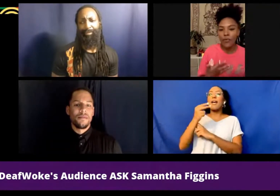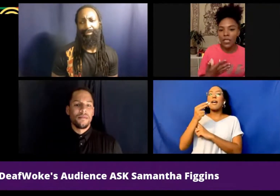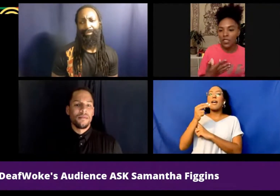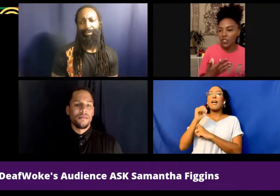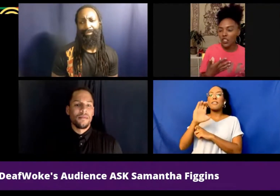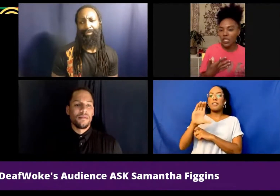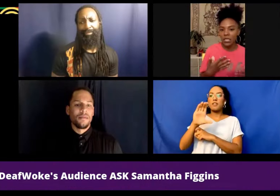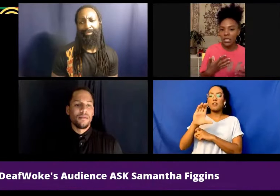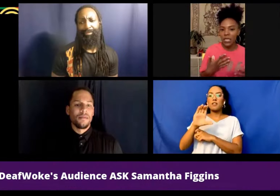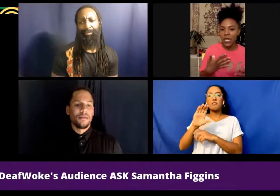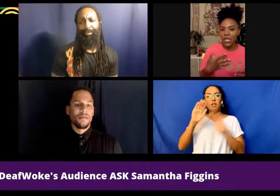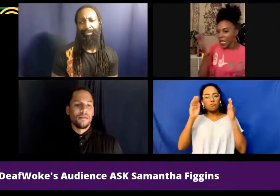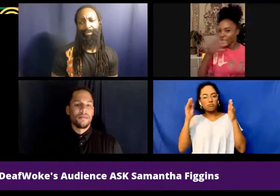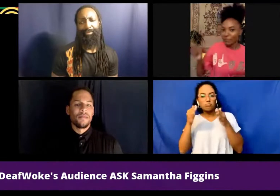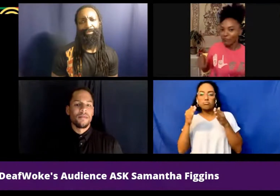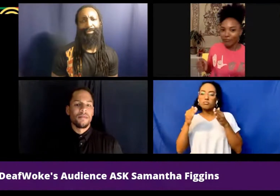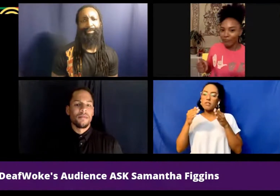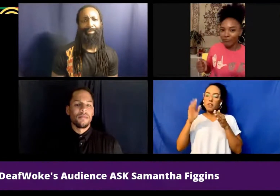hard for me to